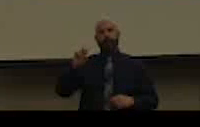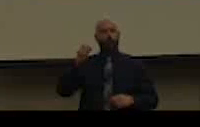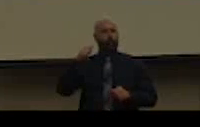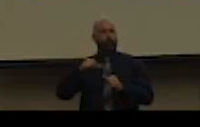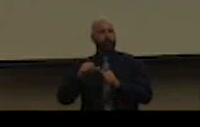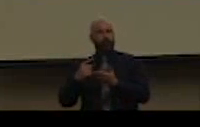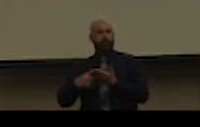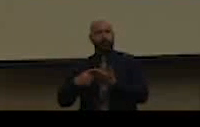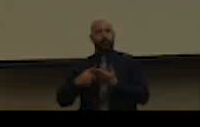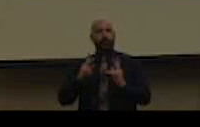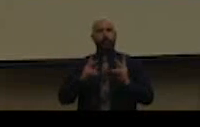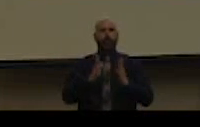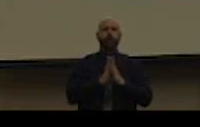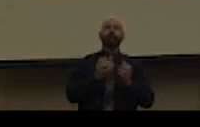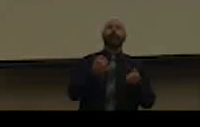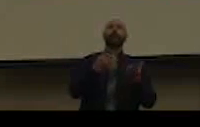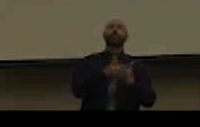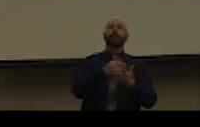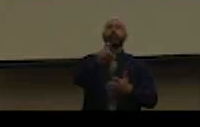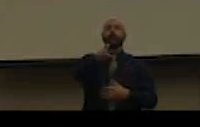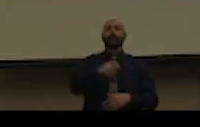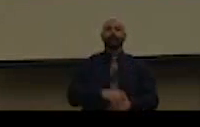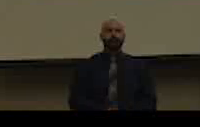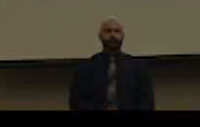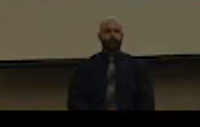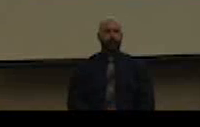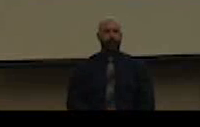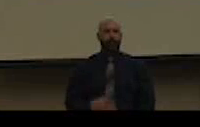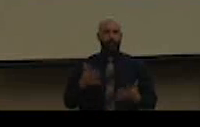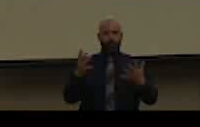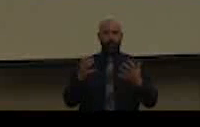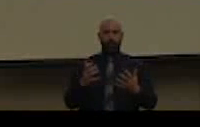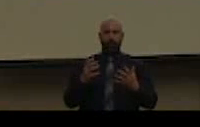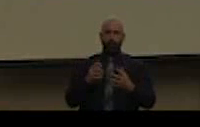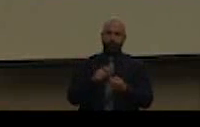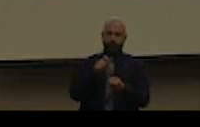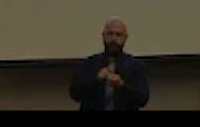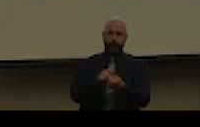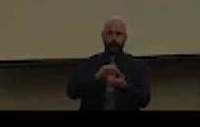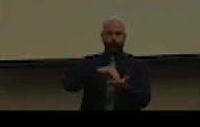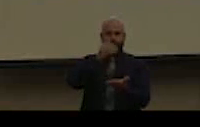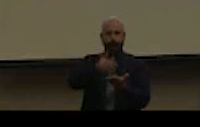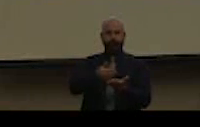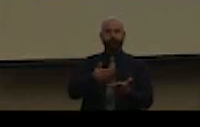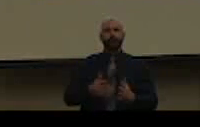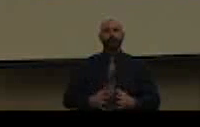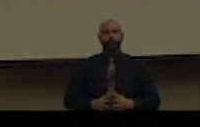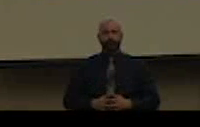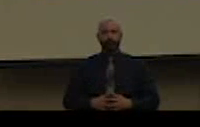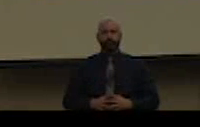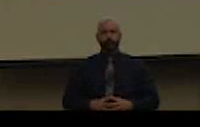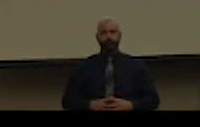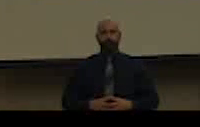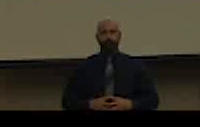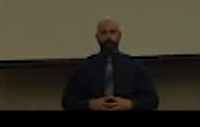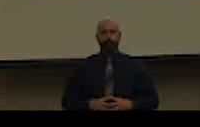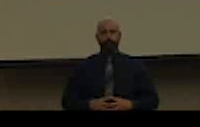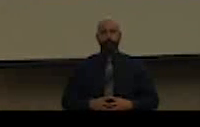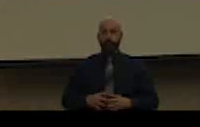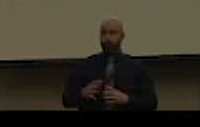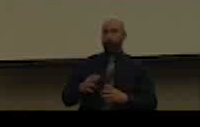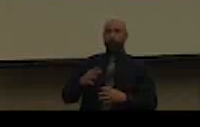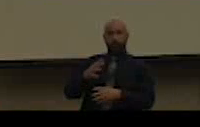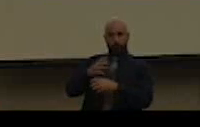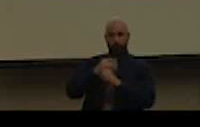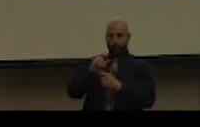And they wanted it quantified in a dollar figure. And so while we didn't get that dollar figure, we